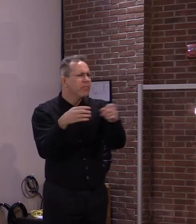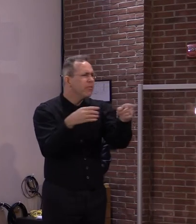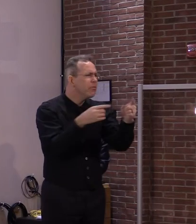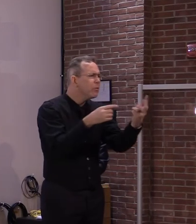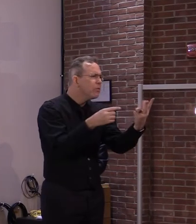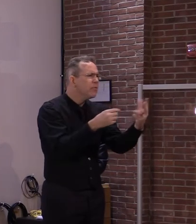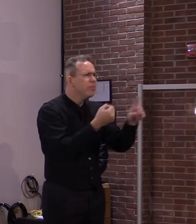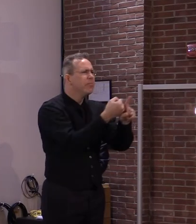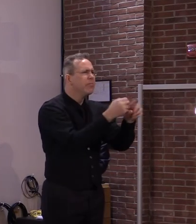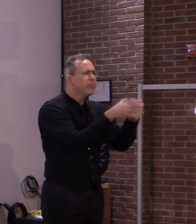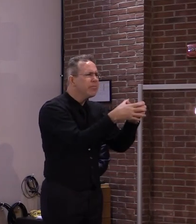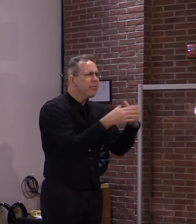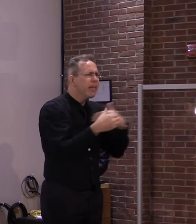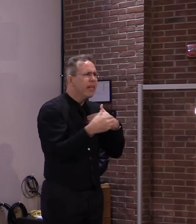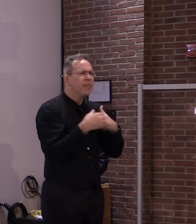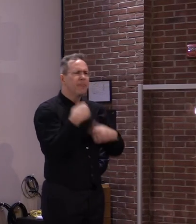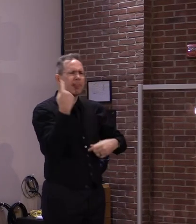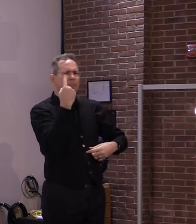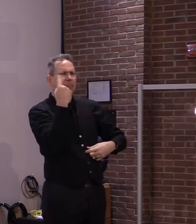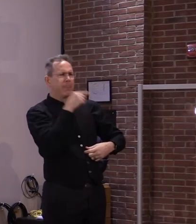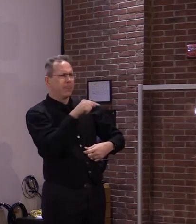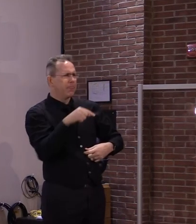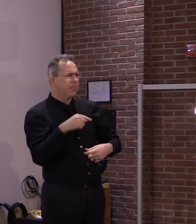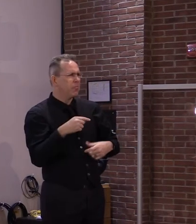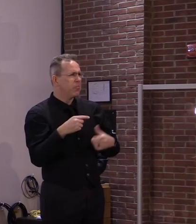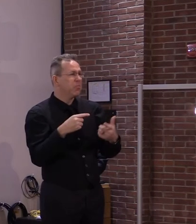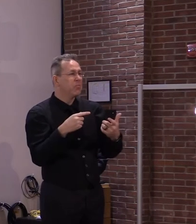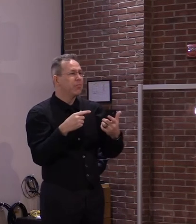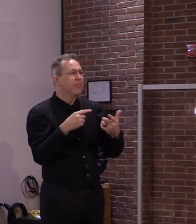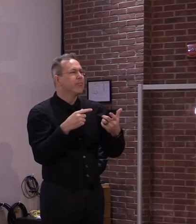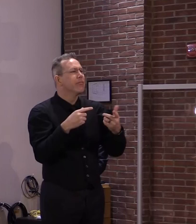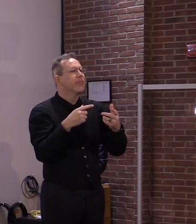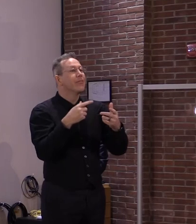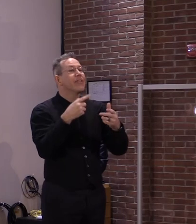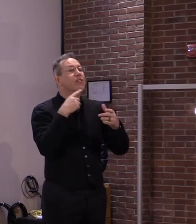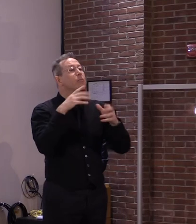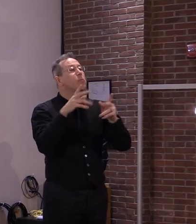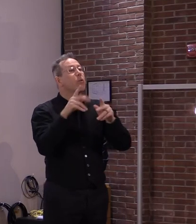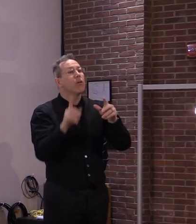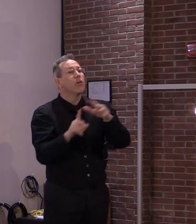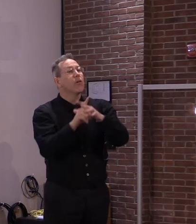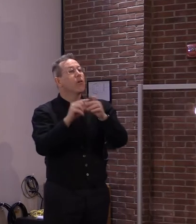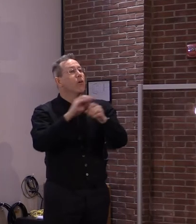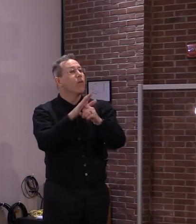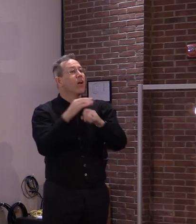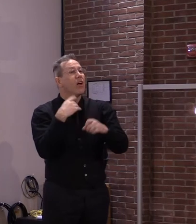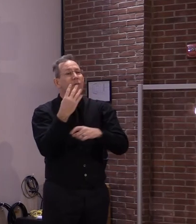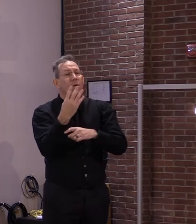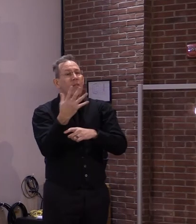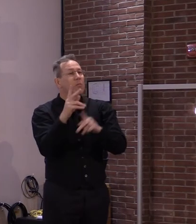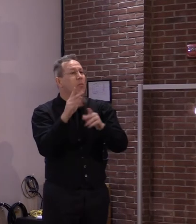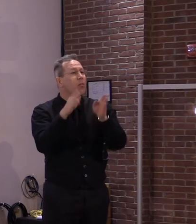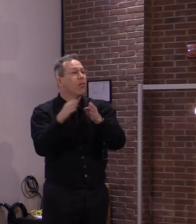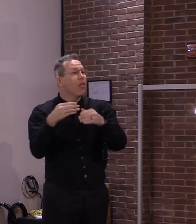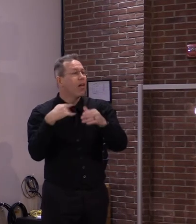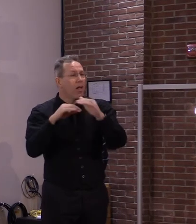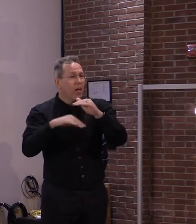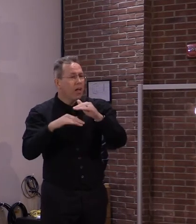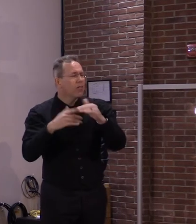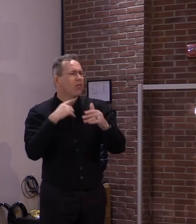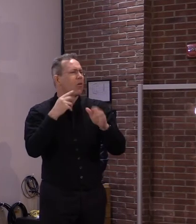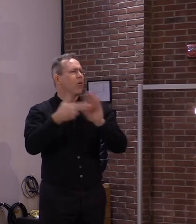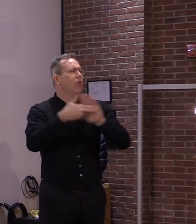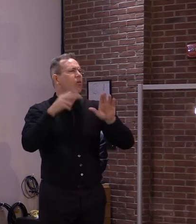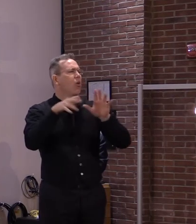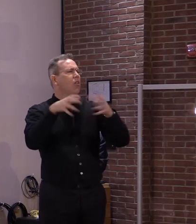of outbreak they're not an outbreak on the scale of the central vermont ice hockey outbreak or anything of that sort so i i don't really have